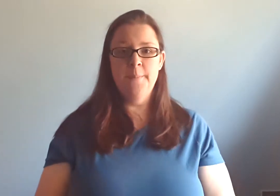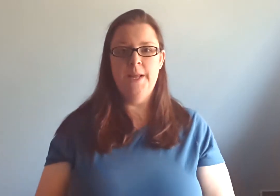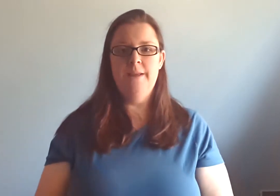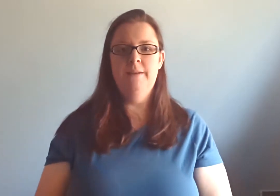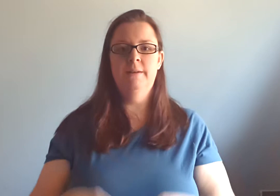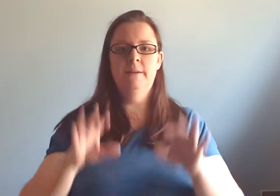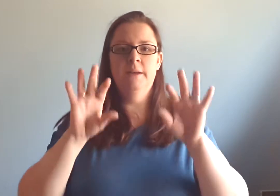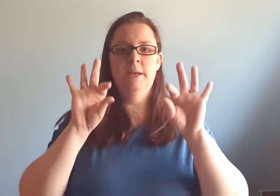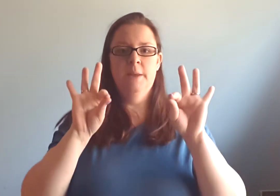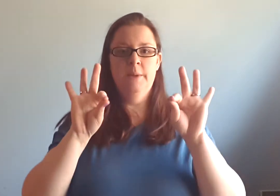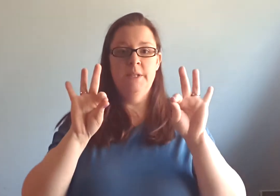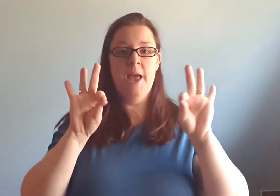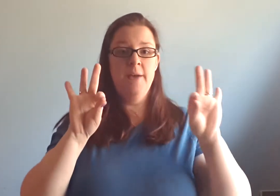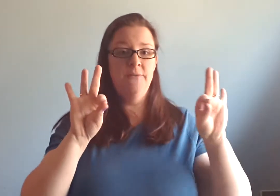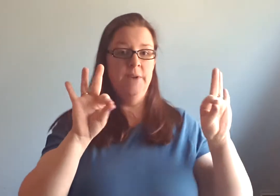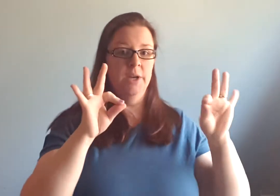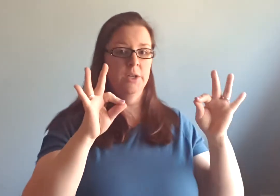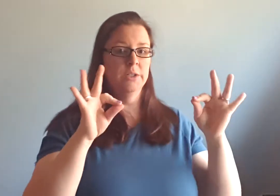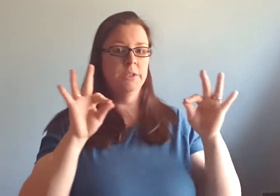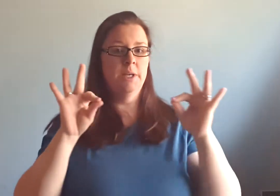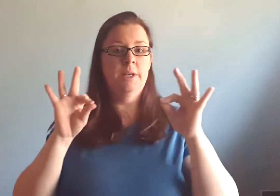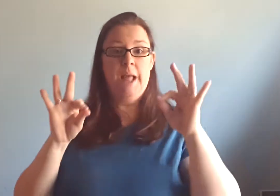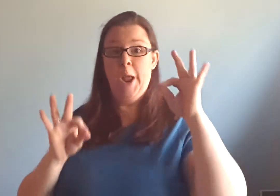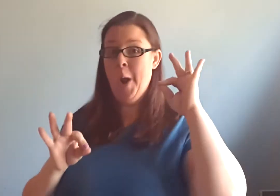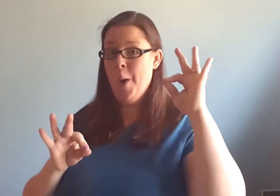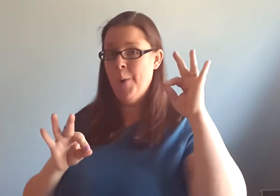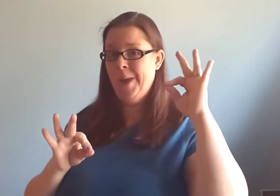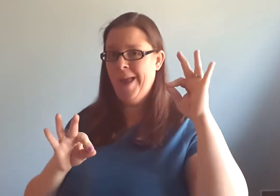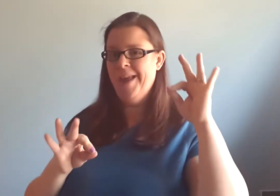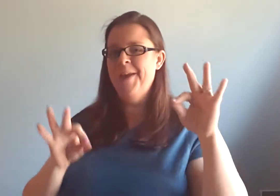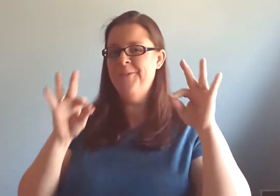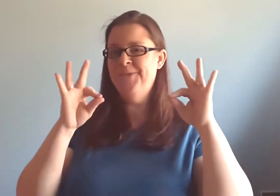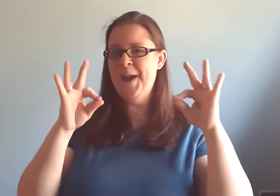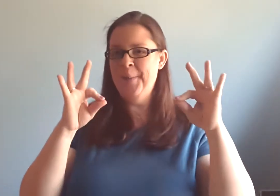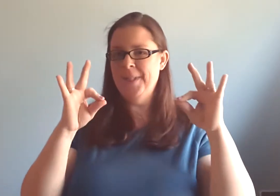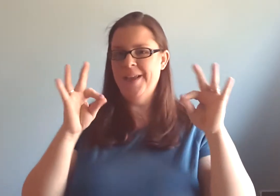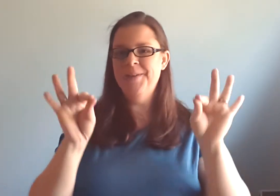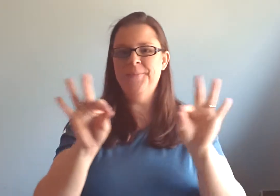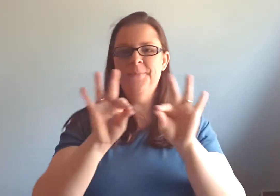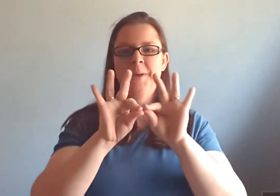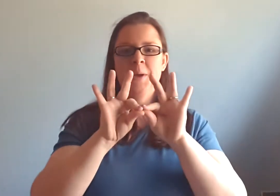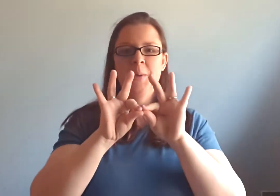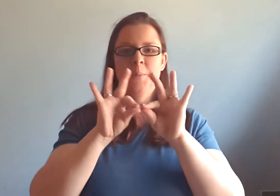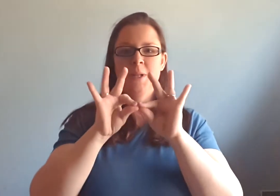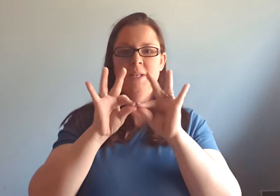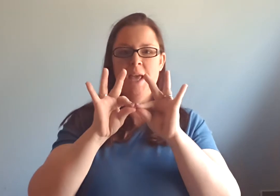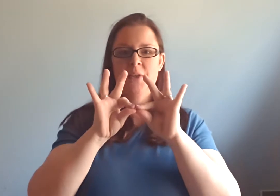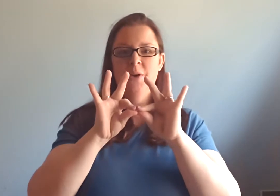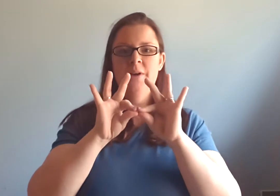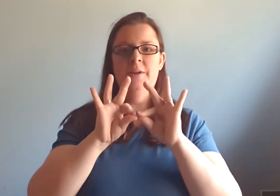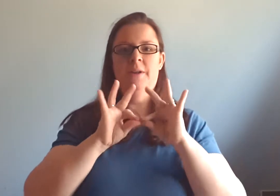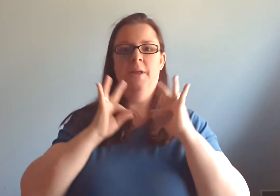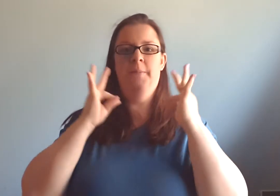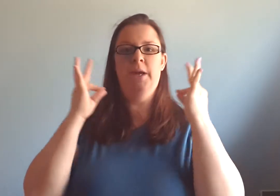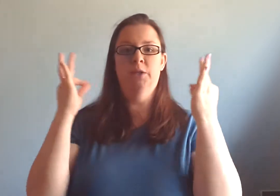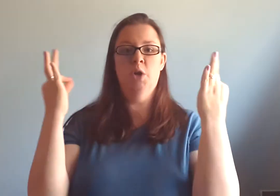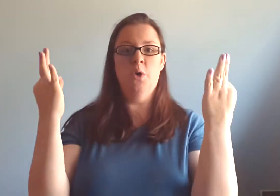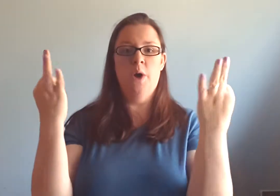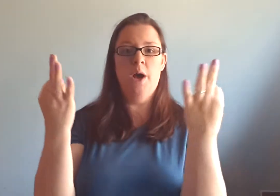Family. These up fingers, like okay. Family. Put it together, make a circle